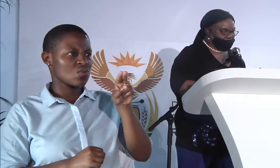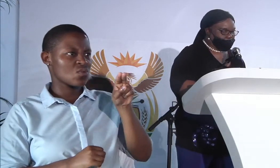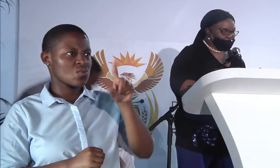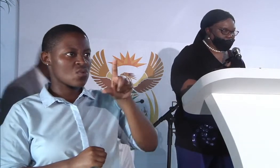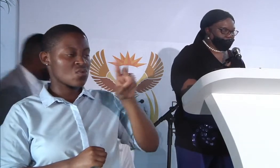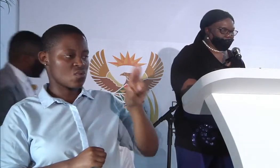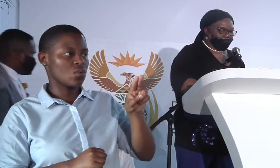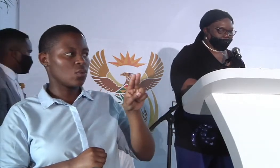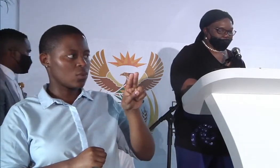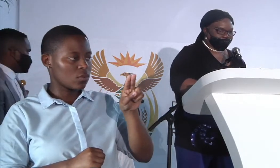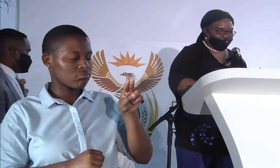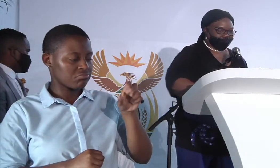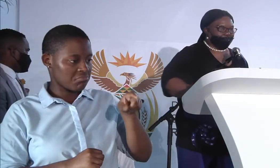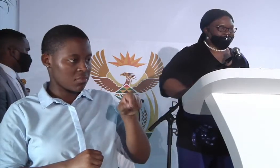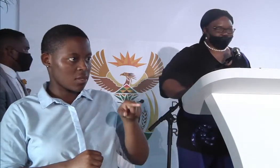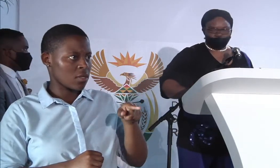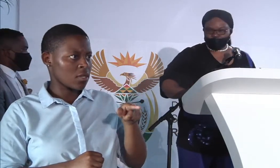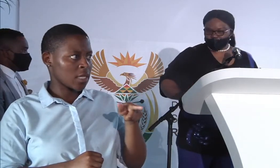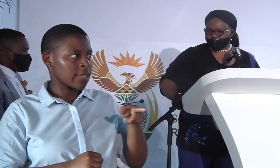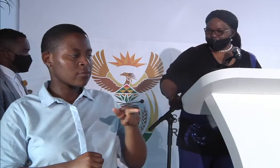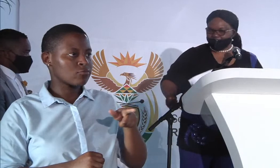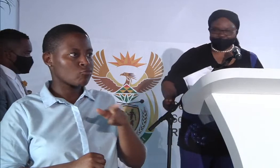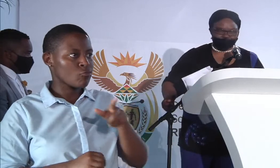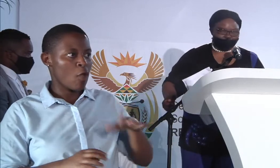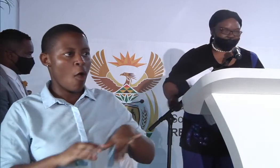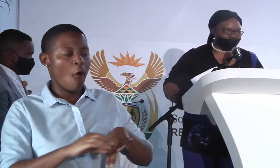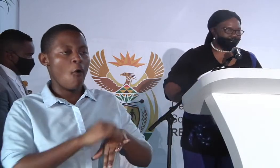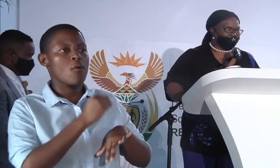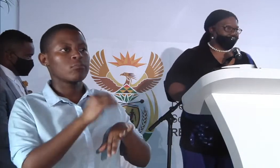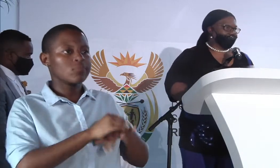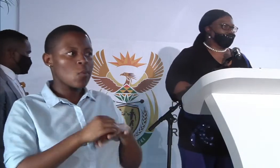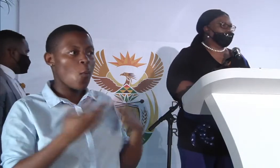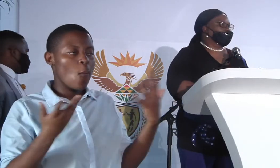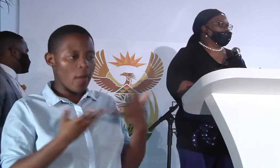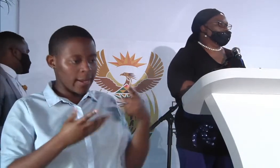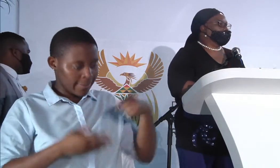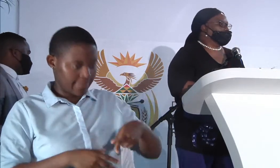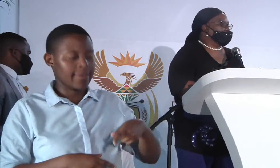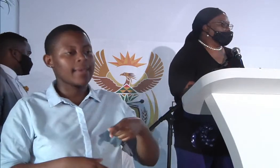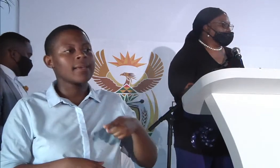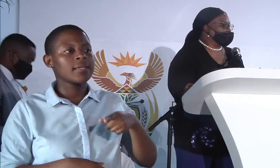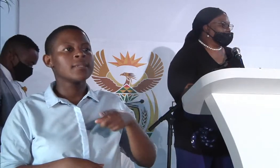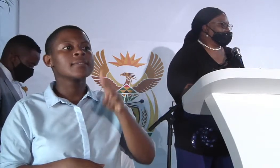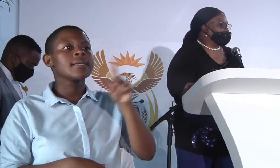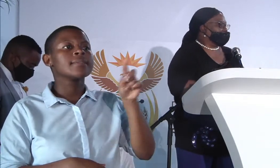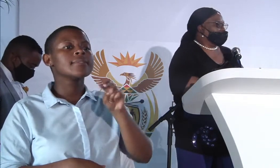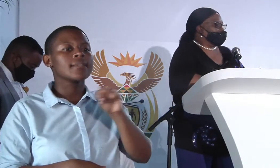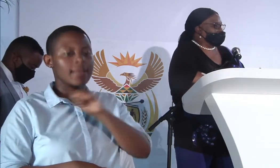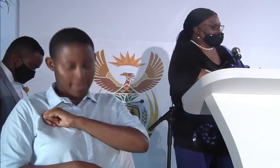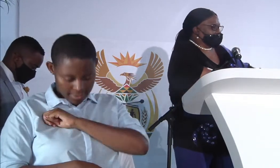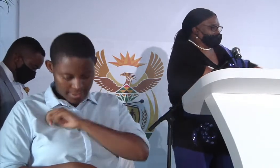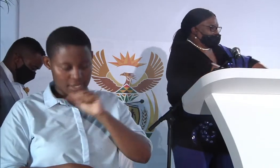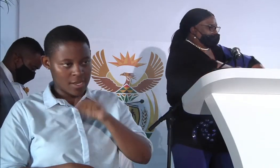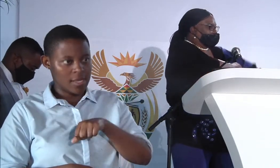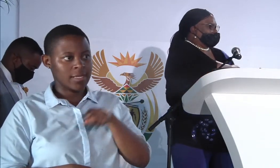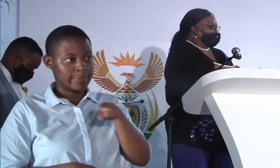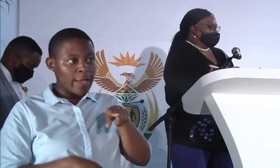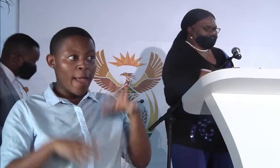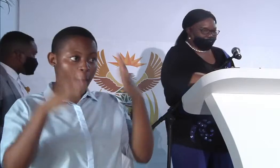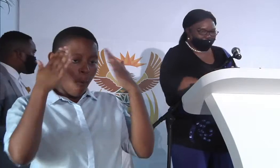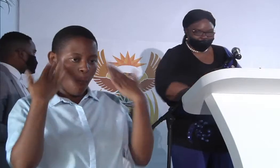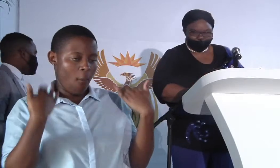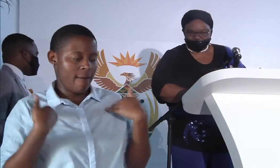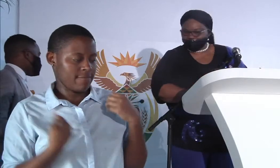Bogopane-Zulu. Ushade Zulu, Zulu bala Zulu Natal. Makota Zulu Natal.